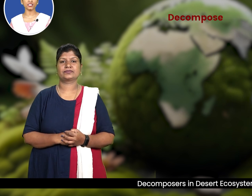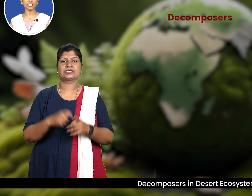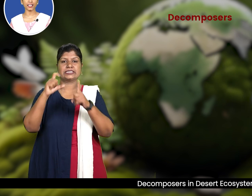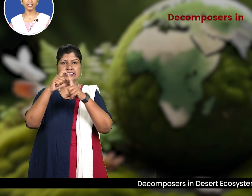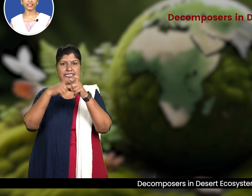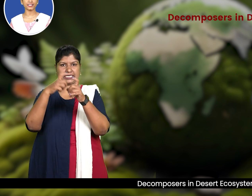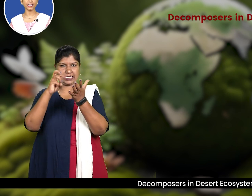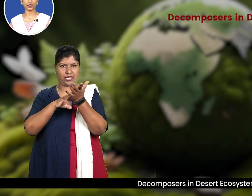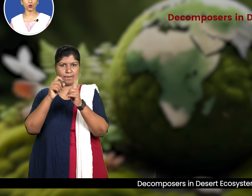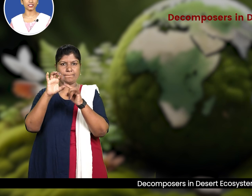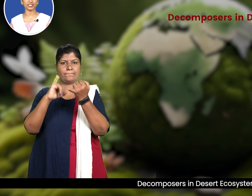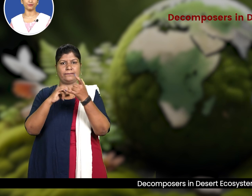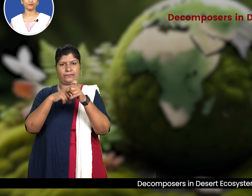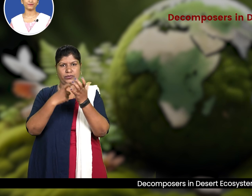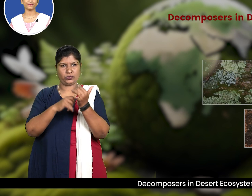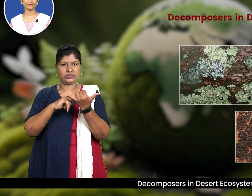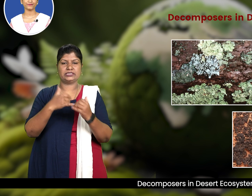Decomposers in desert ecosystem.